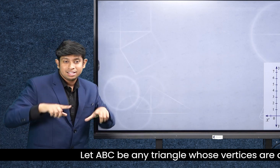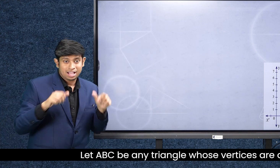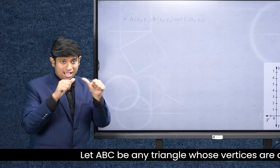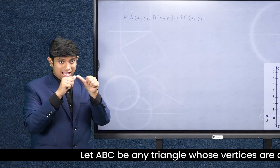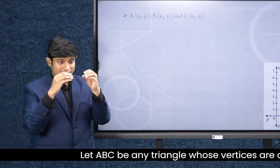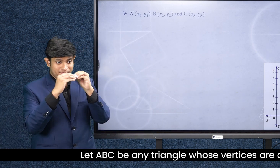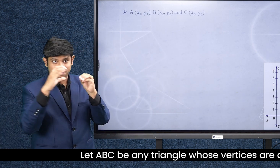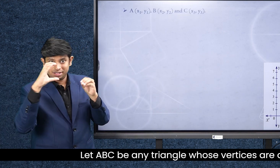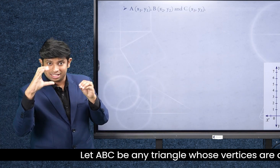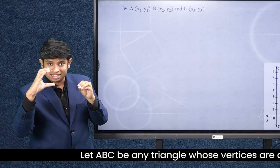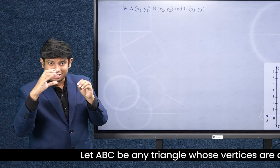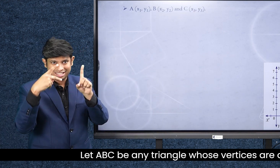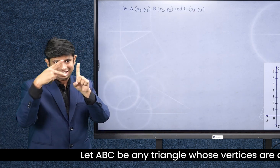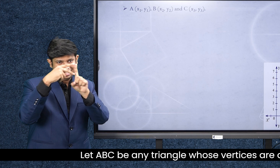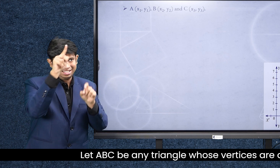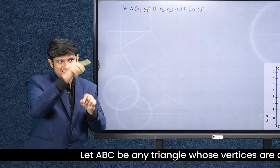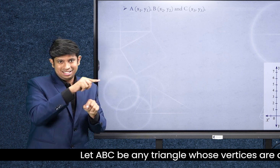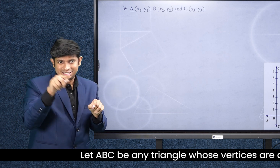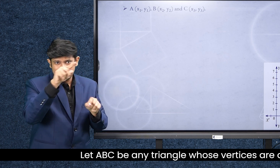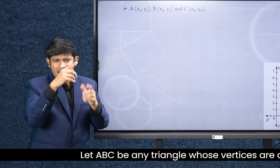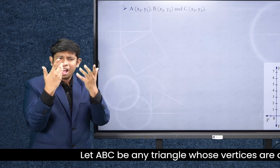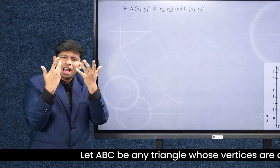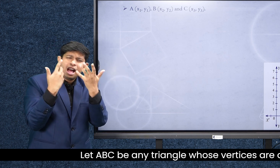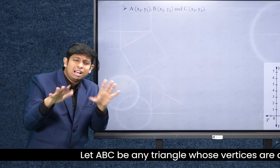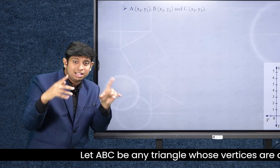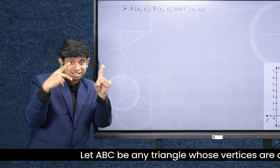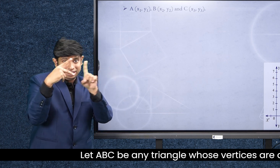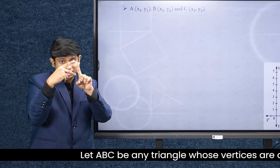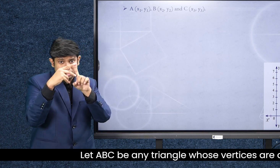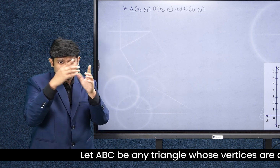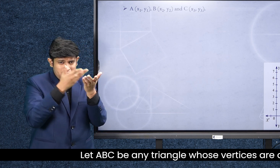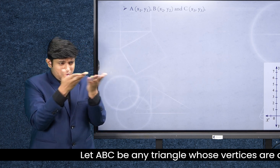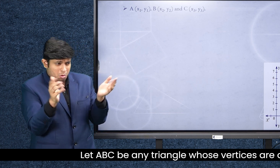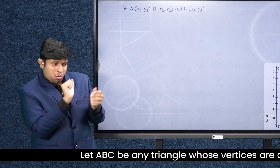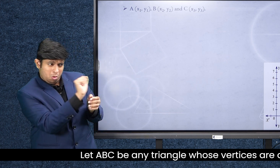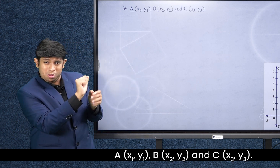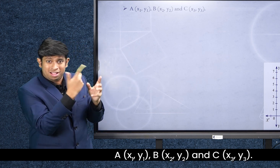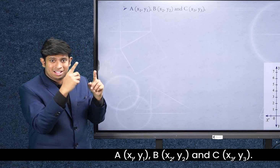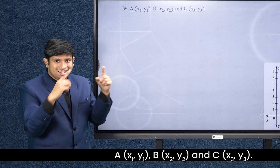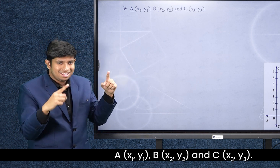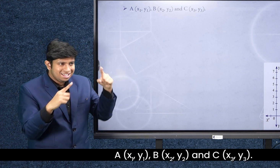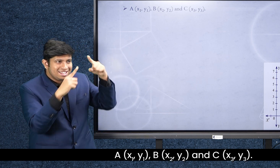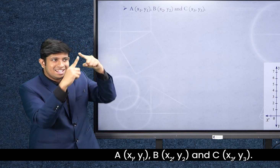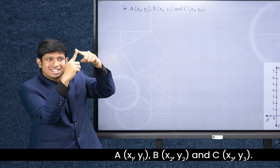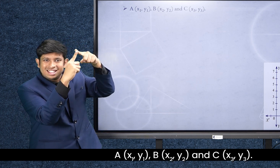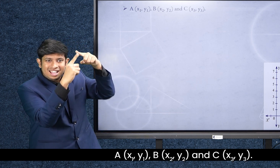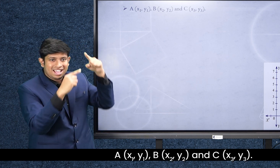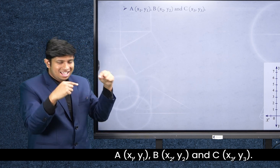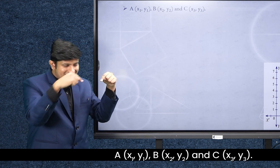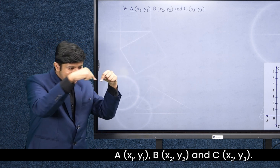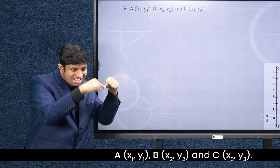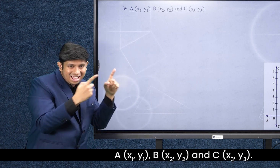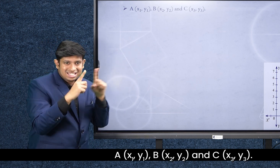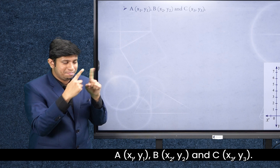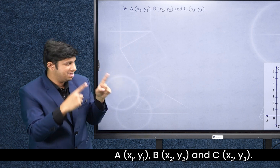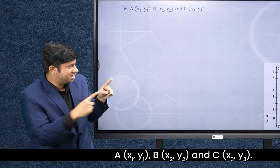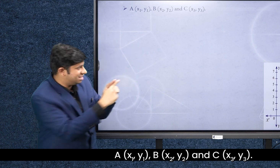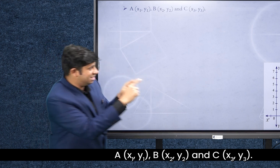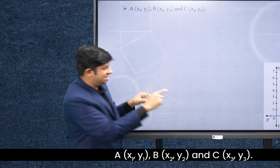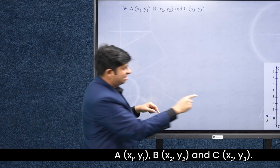Let ABC be any triangle whose vertices are at A x1, y1, B x2,